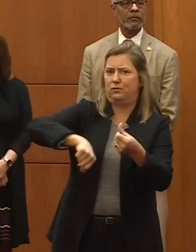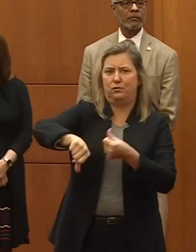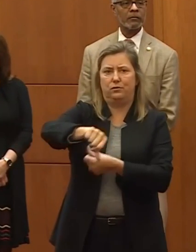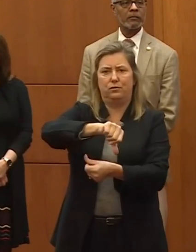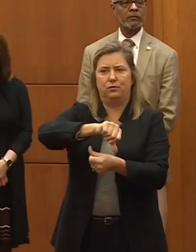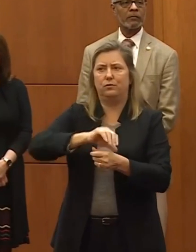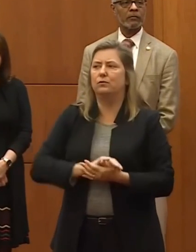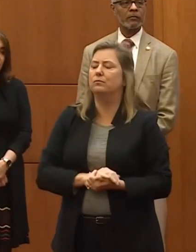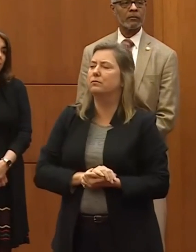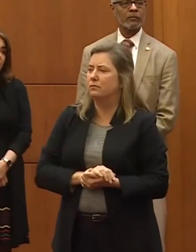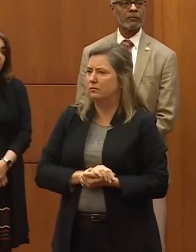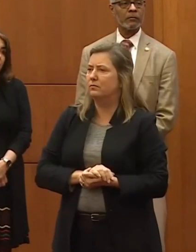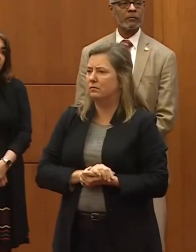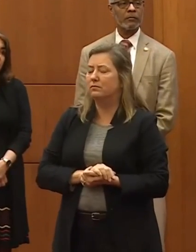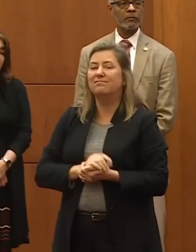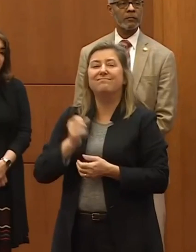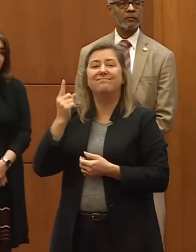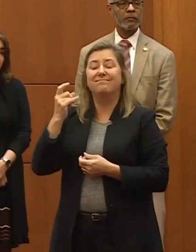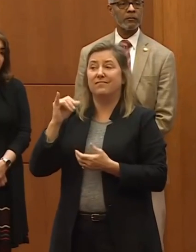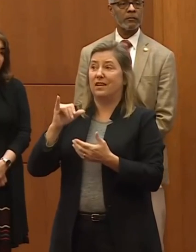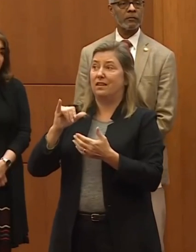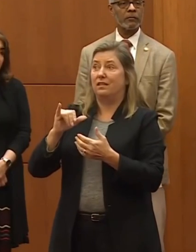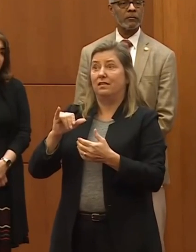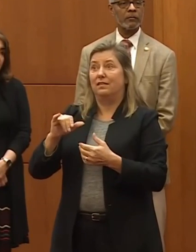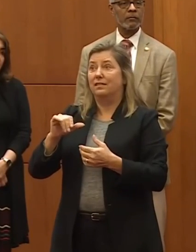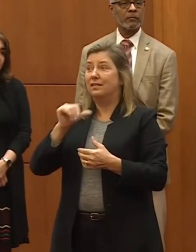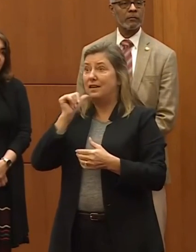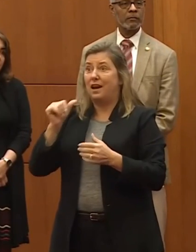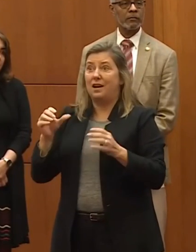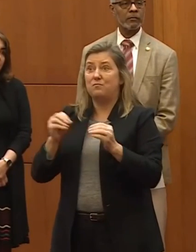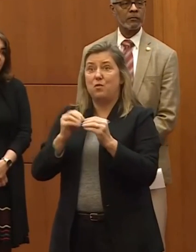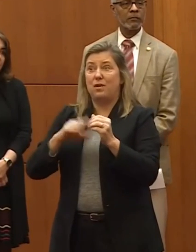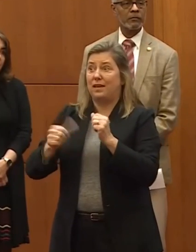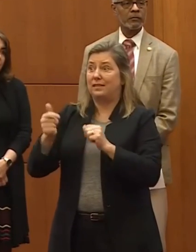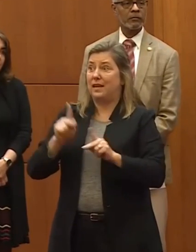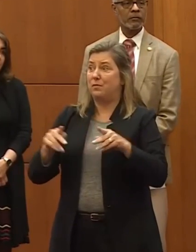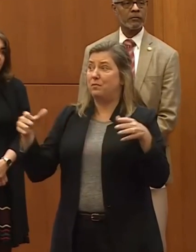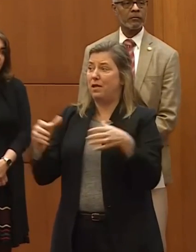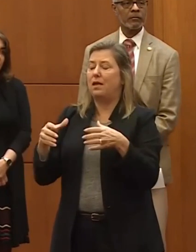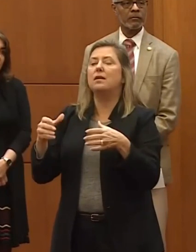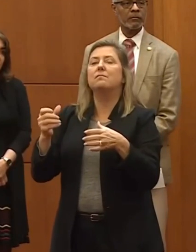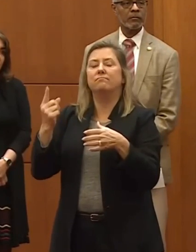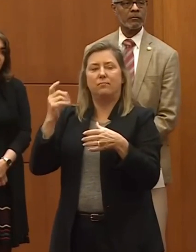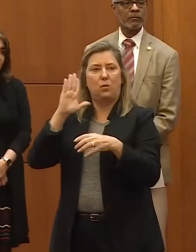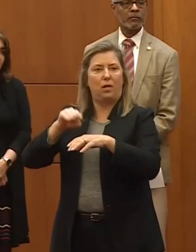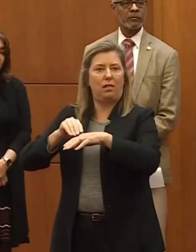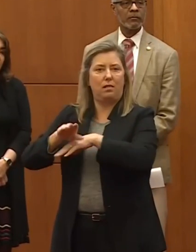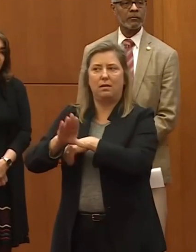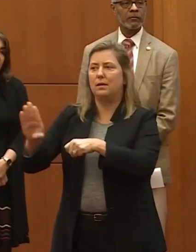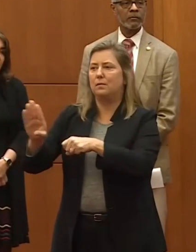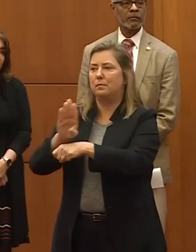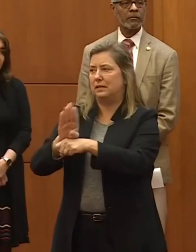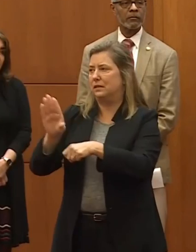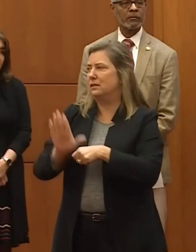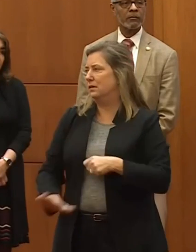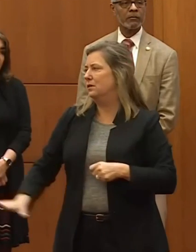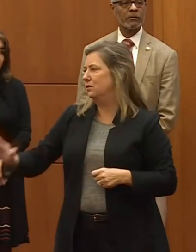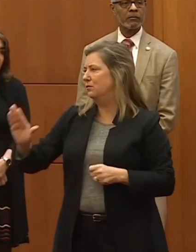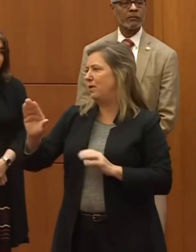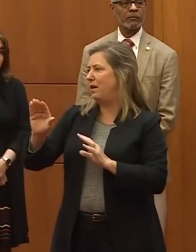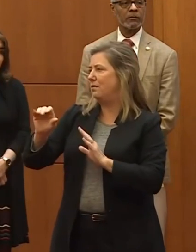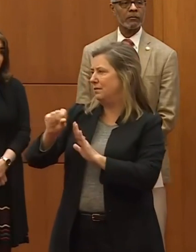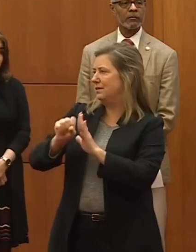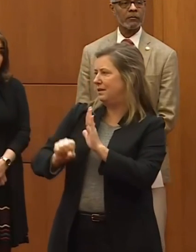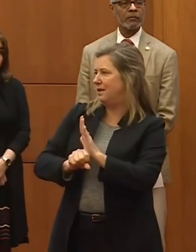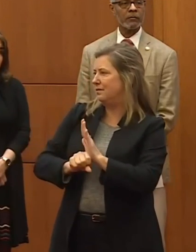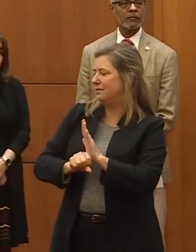that the 10-person standard will have an impact on a number of businesses across our society. It